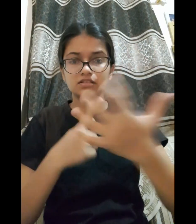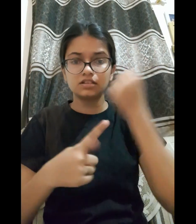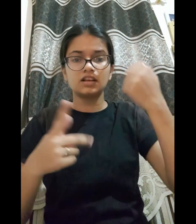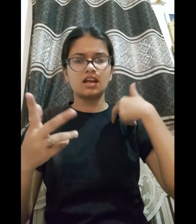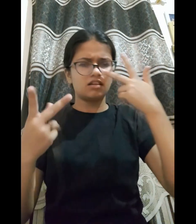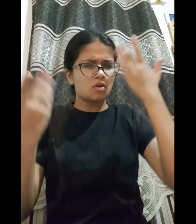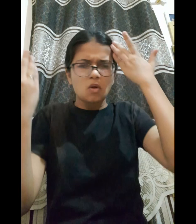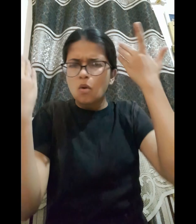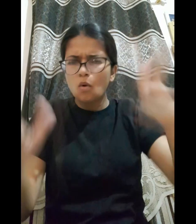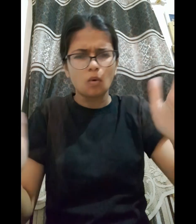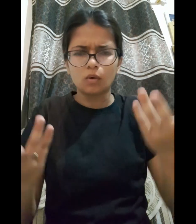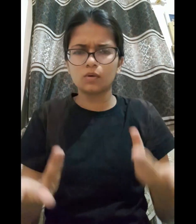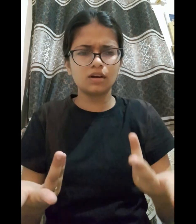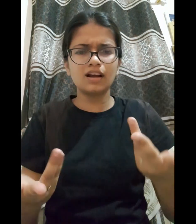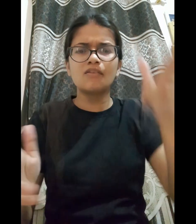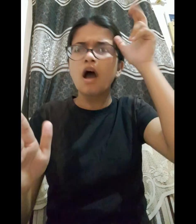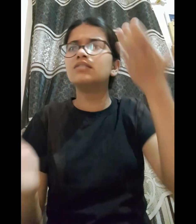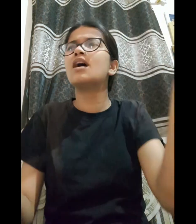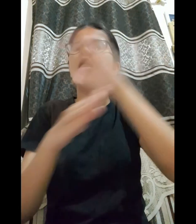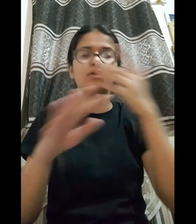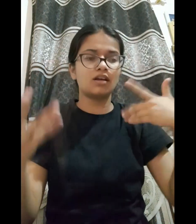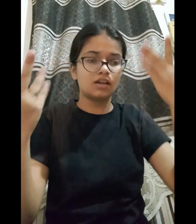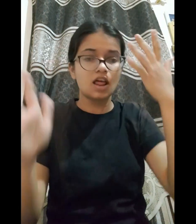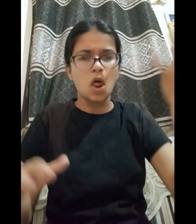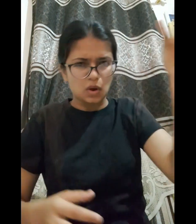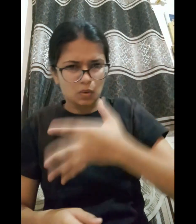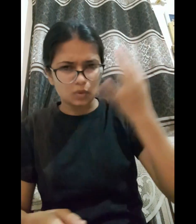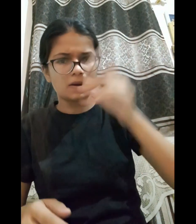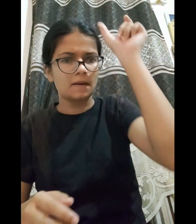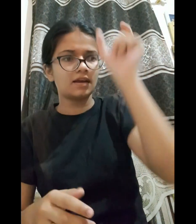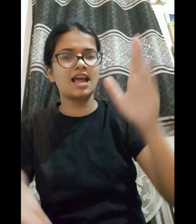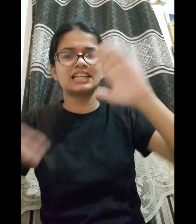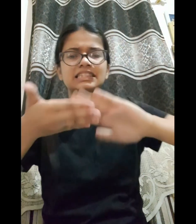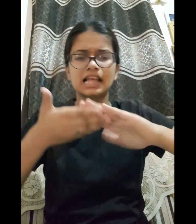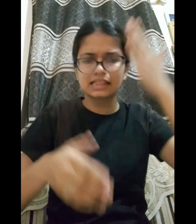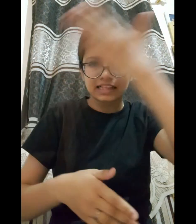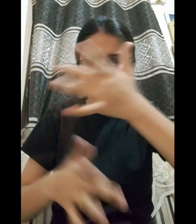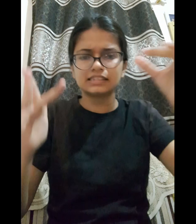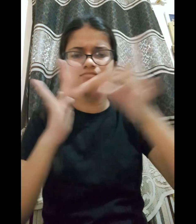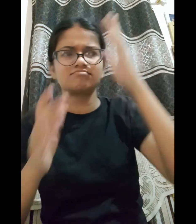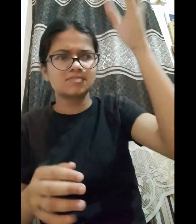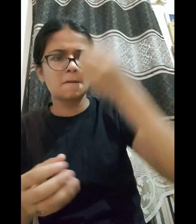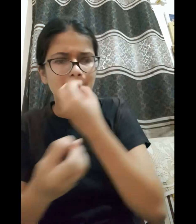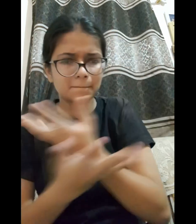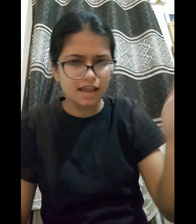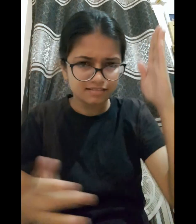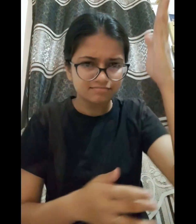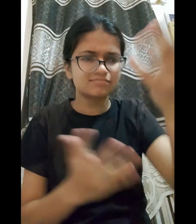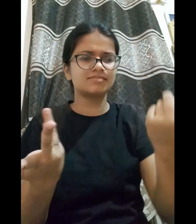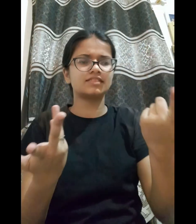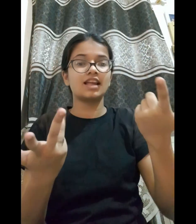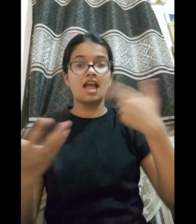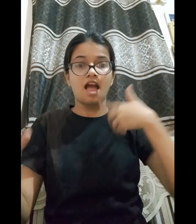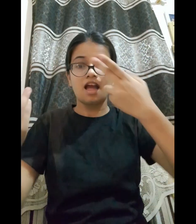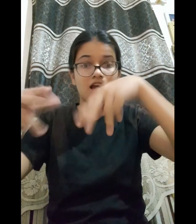In the past surge that happened, a lot of people knew. They went to a wedding, they went to an engagement, they went to a party, they went somewhere. They got it from